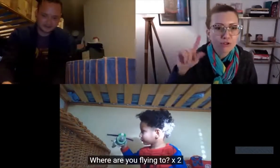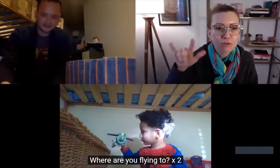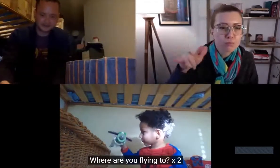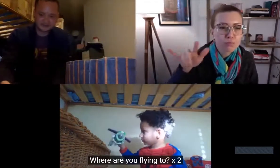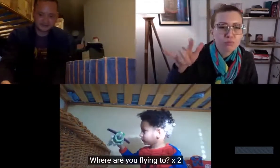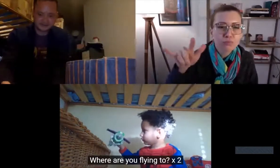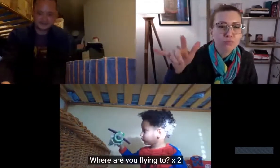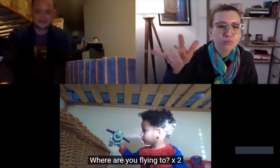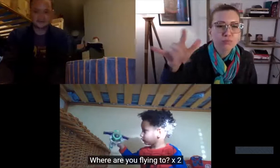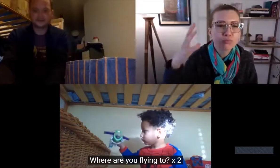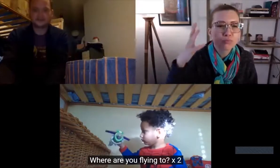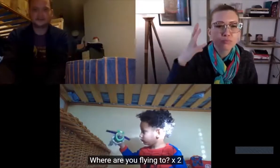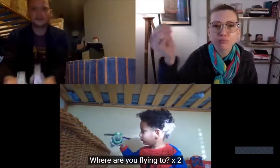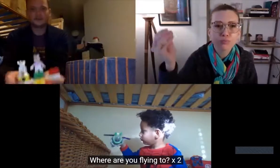Where are you flying to?